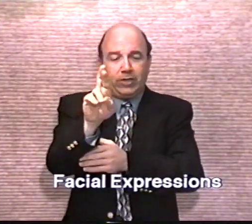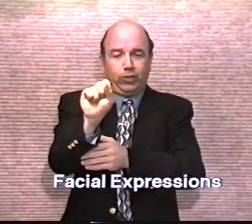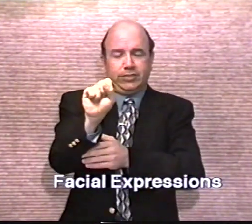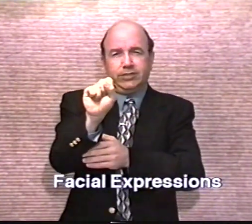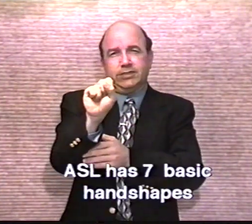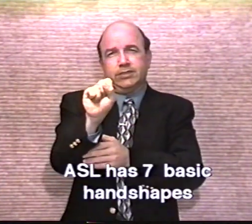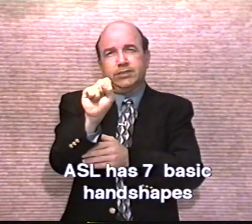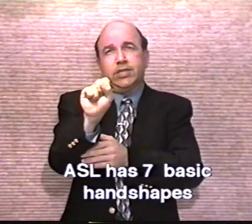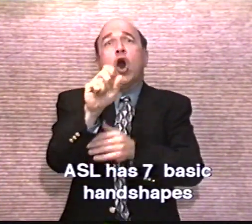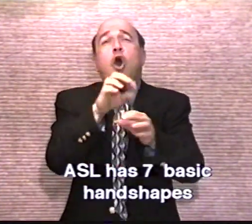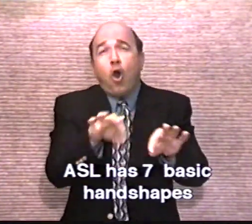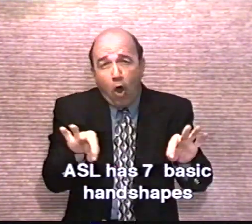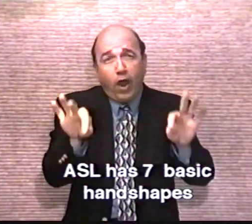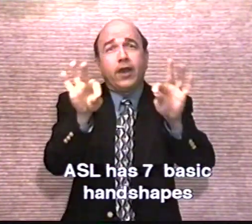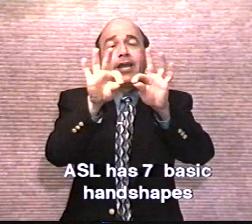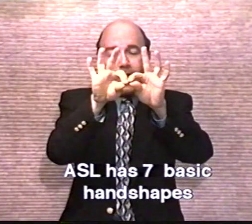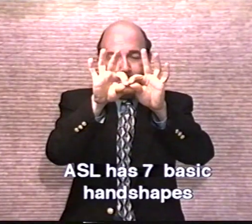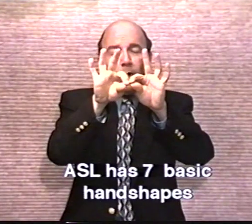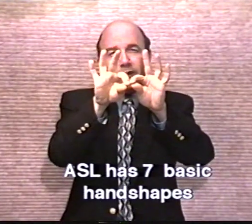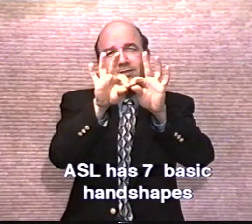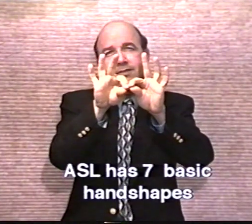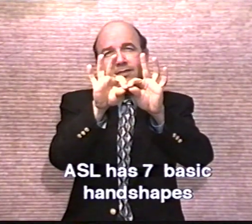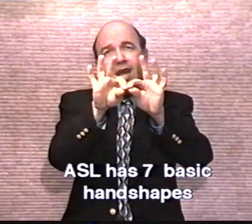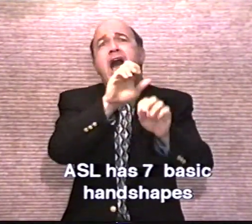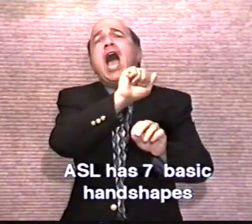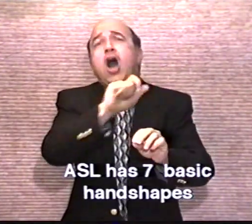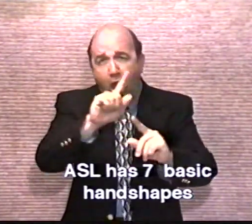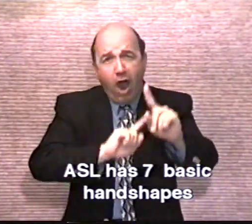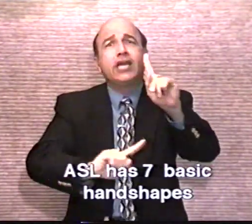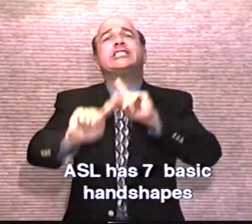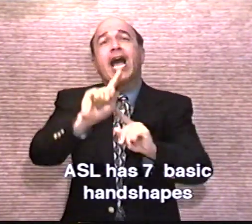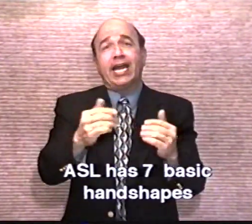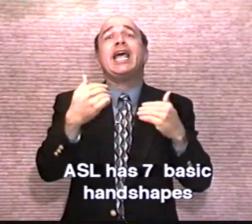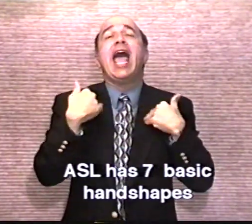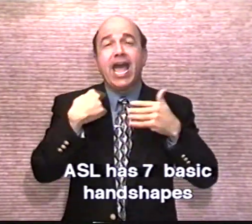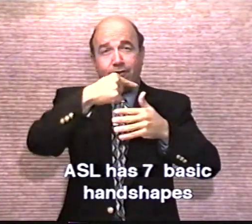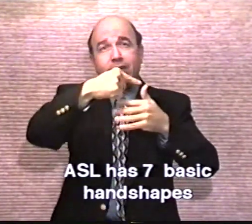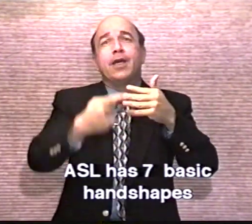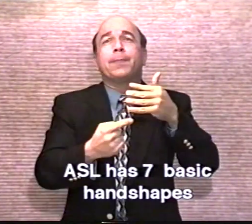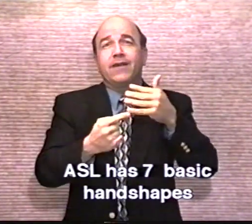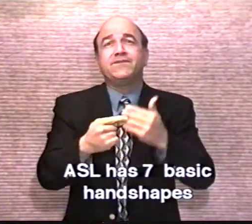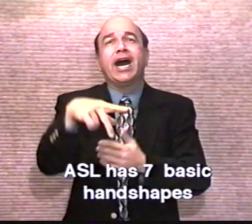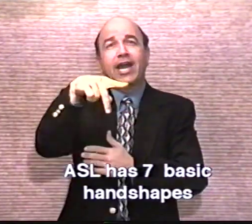Parameters are important. And all signs have these 5